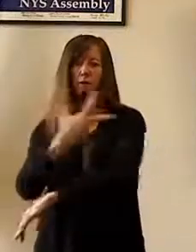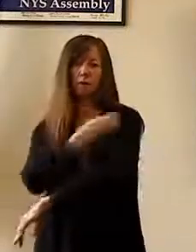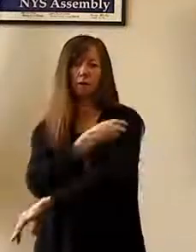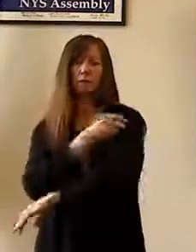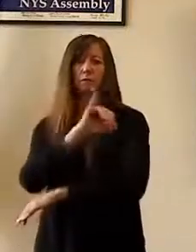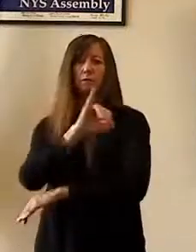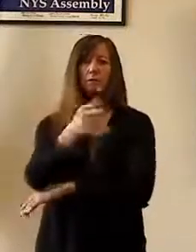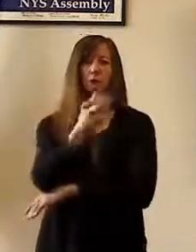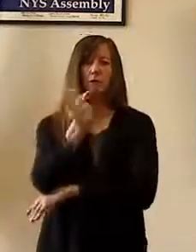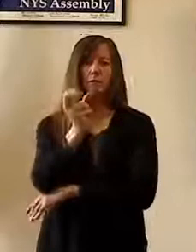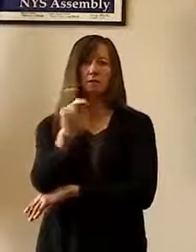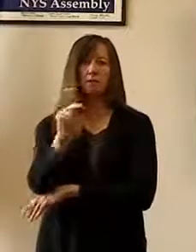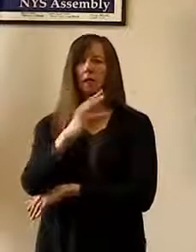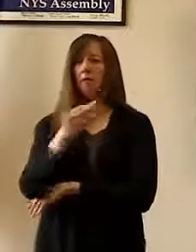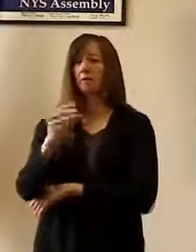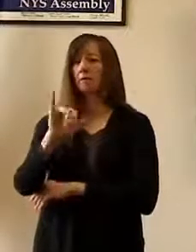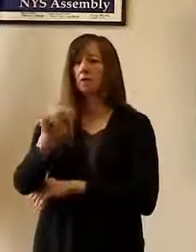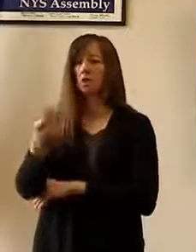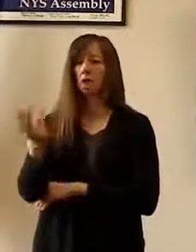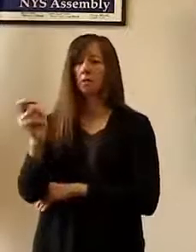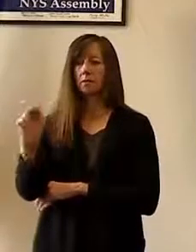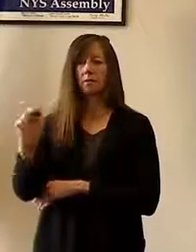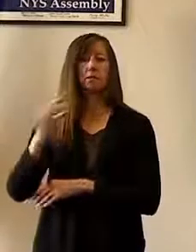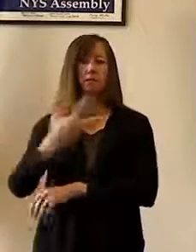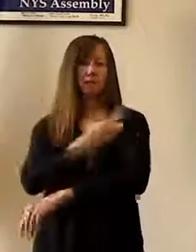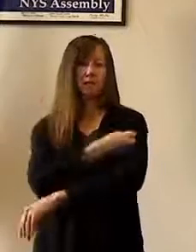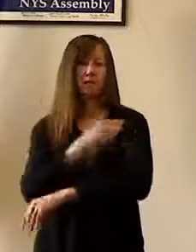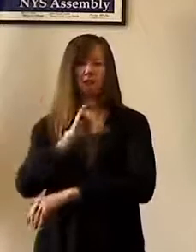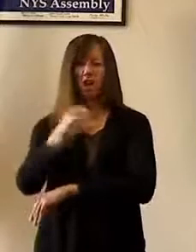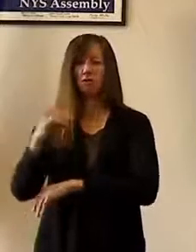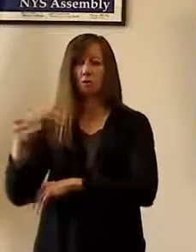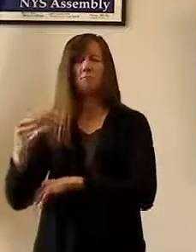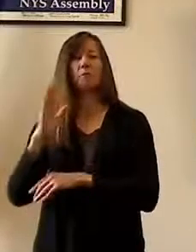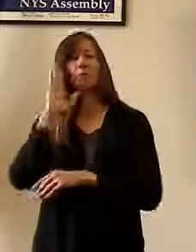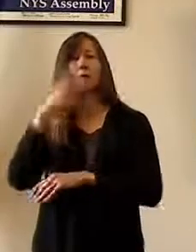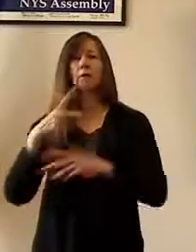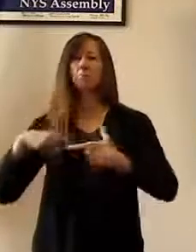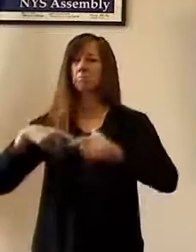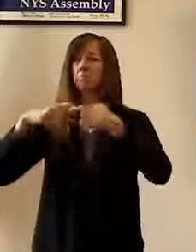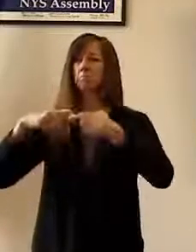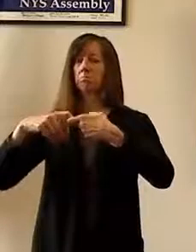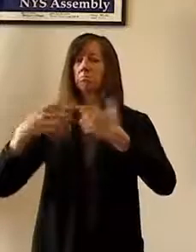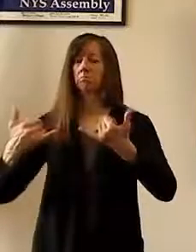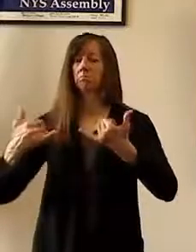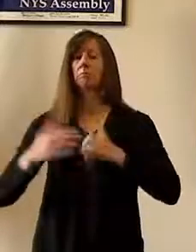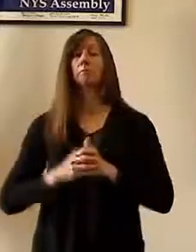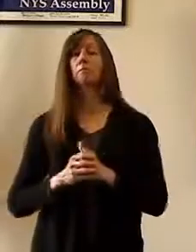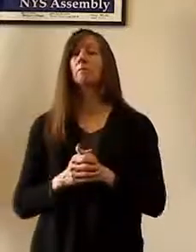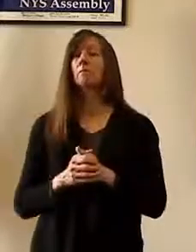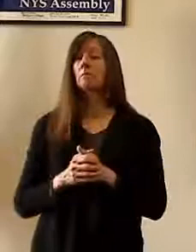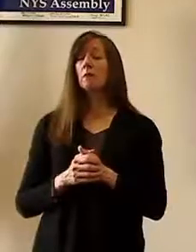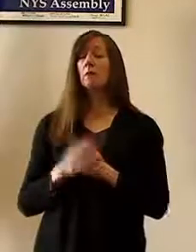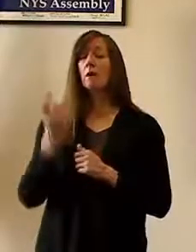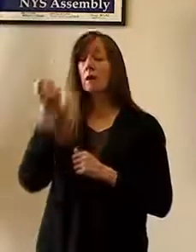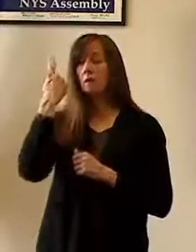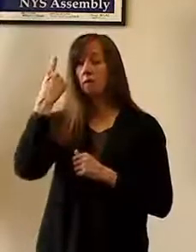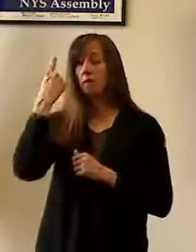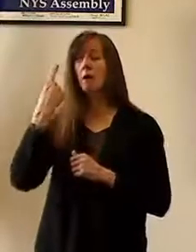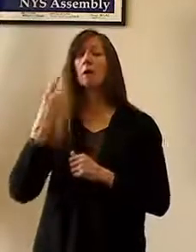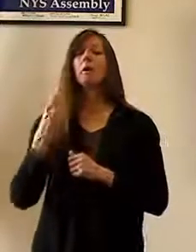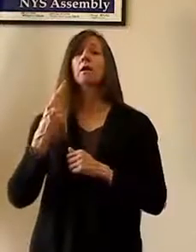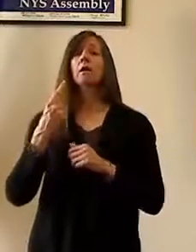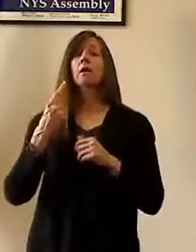What should be recognized is that the blood clots that were